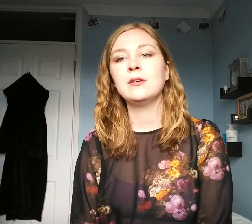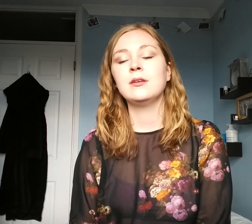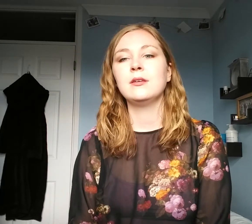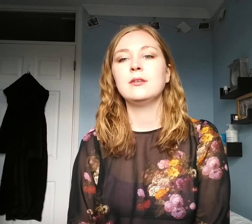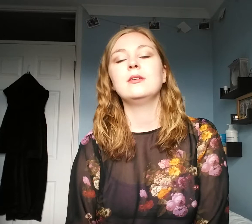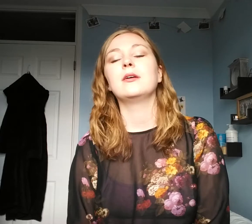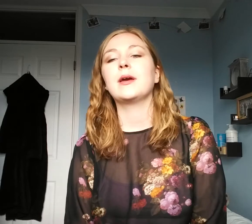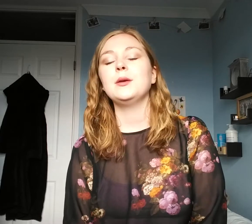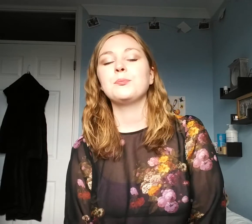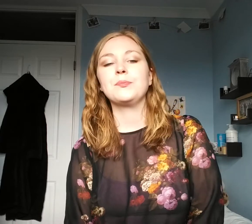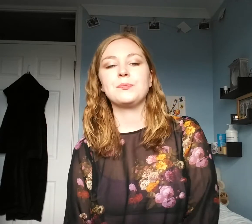Okay?